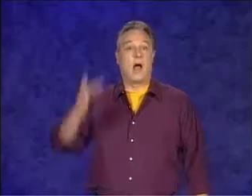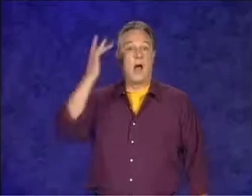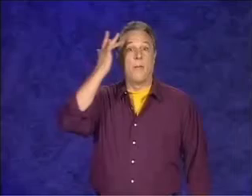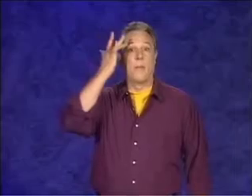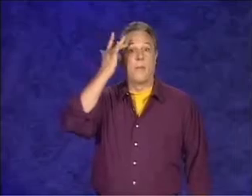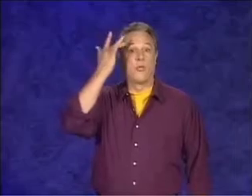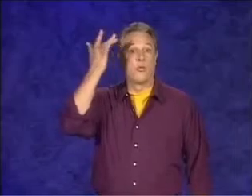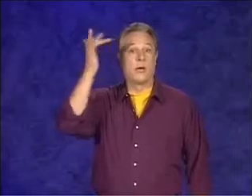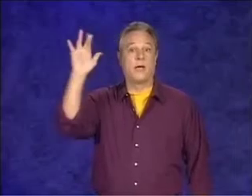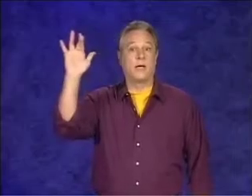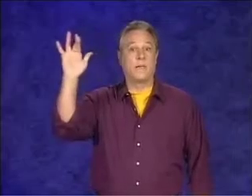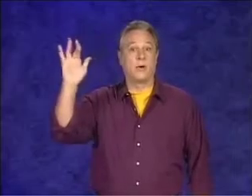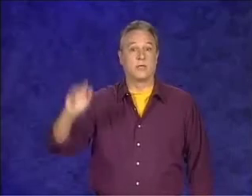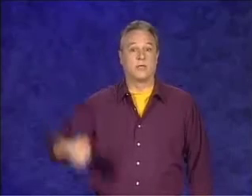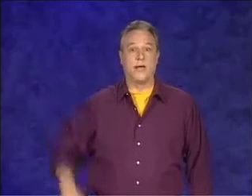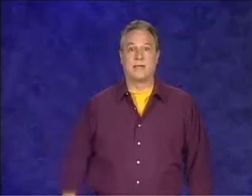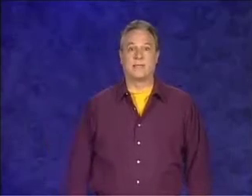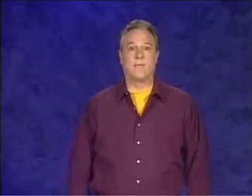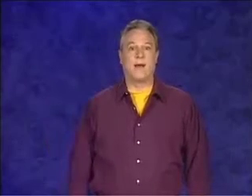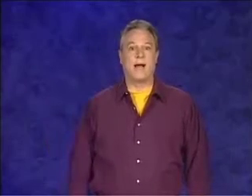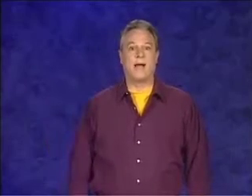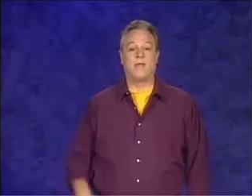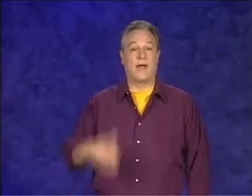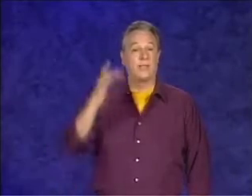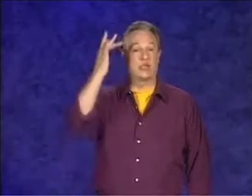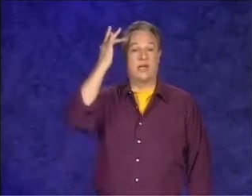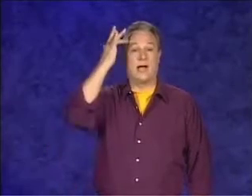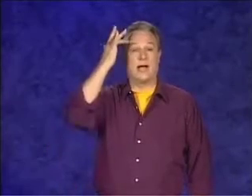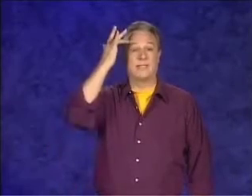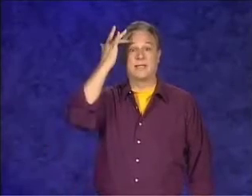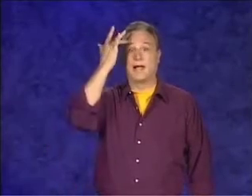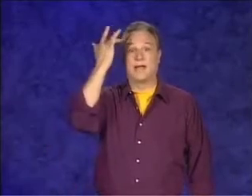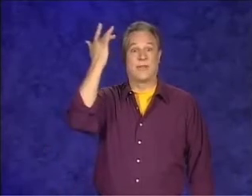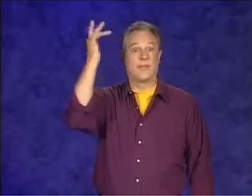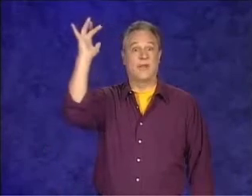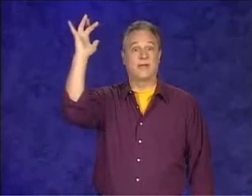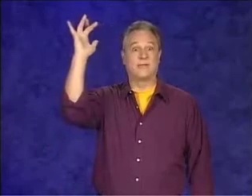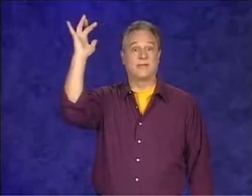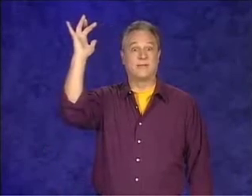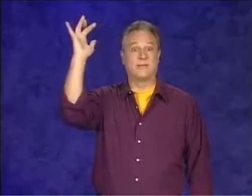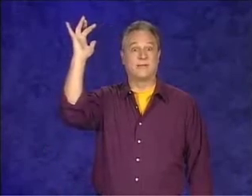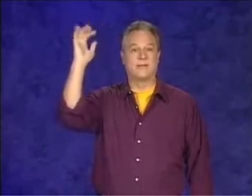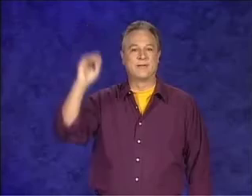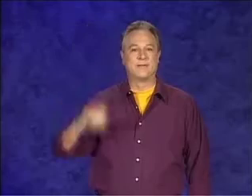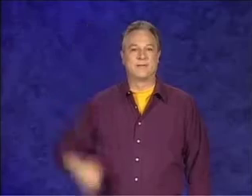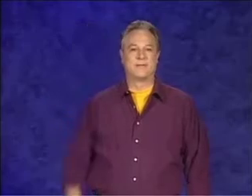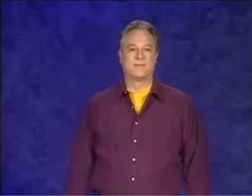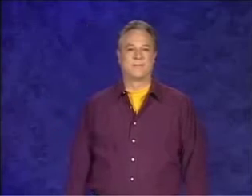A brilliant person has a mind that shines like this.